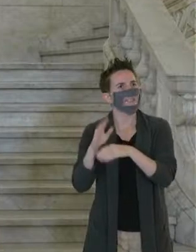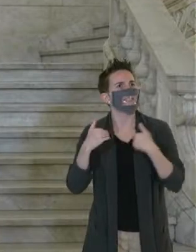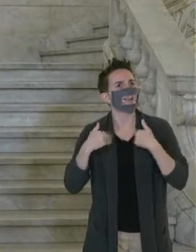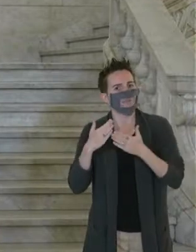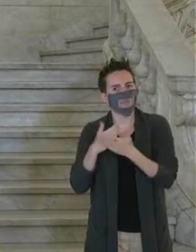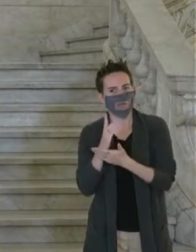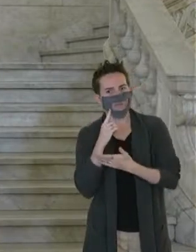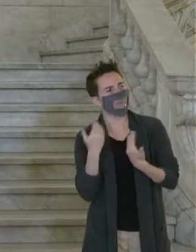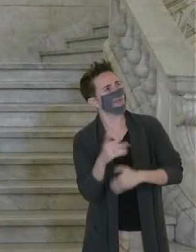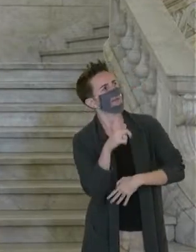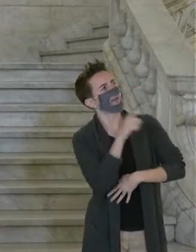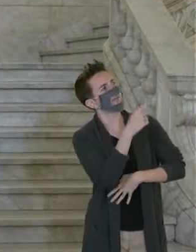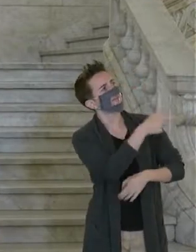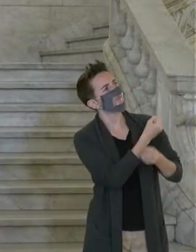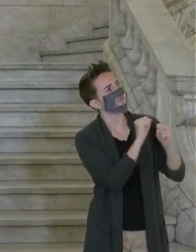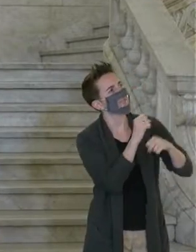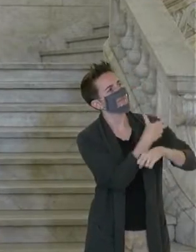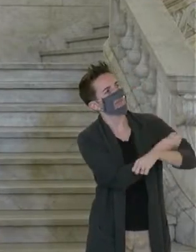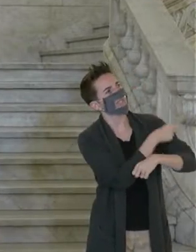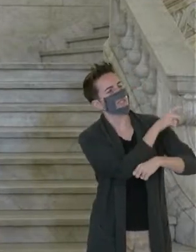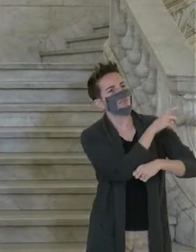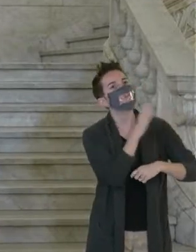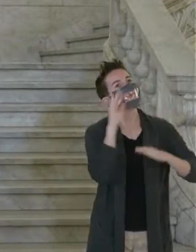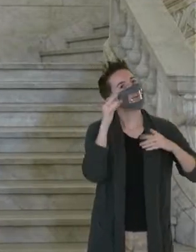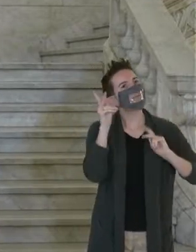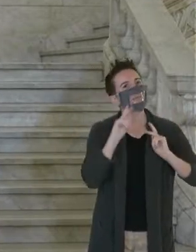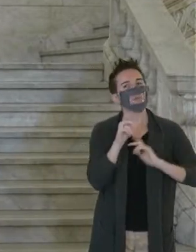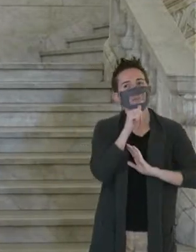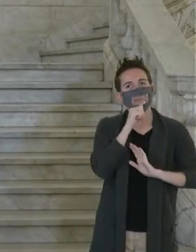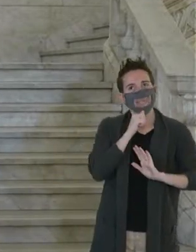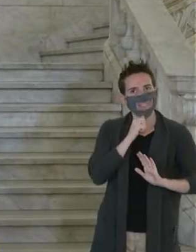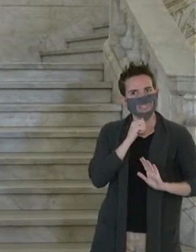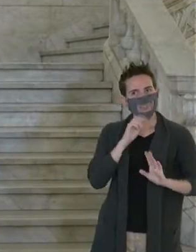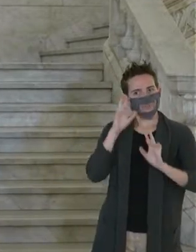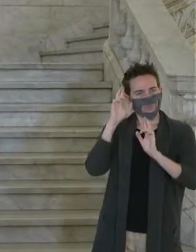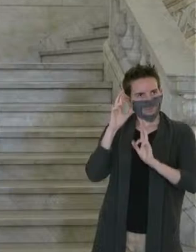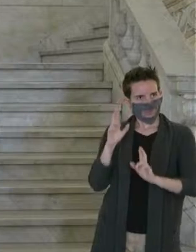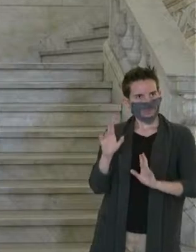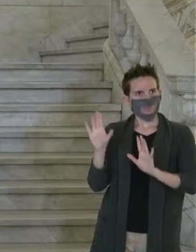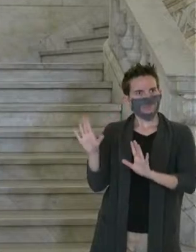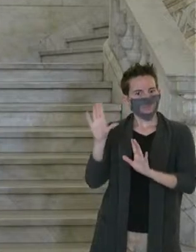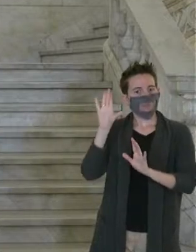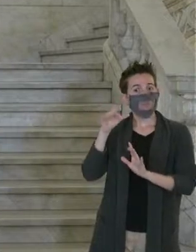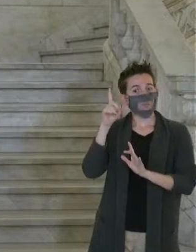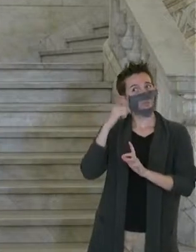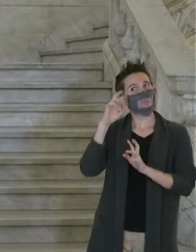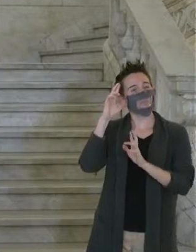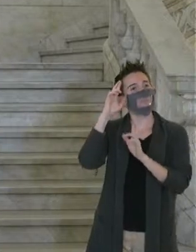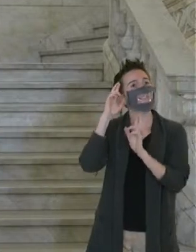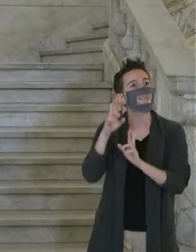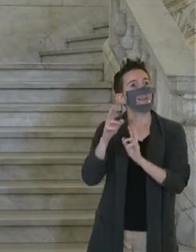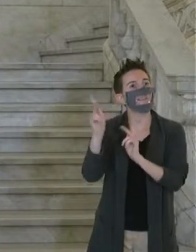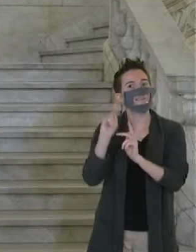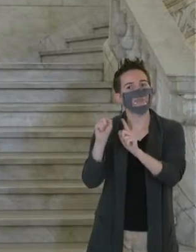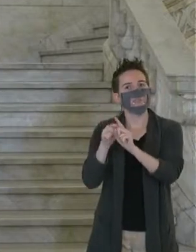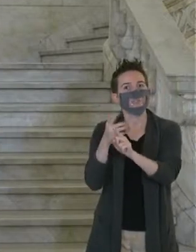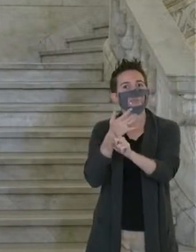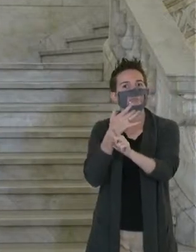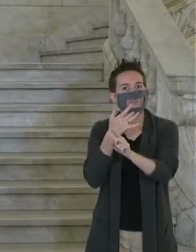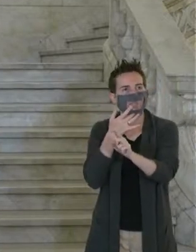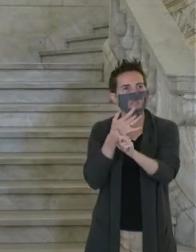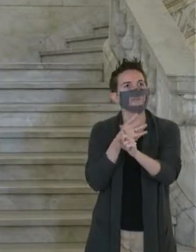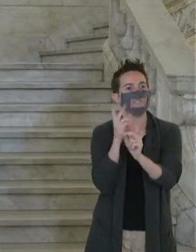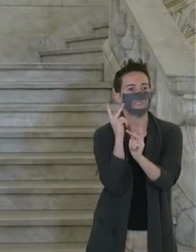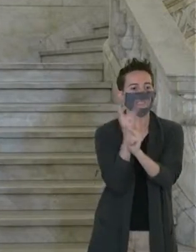ask, but we hope people will be patient and respect folks who want to keep their